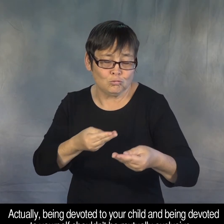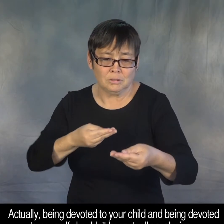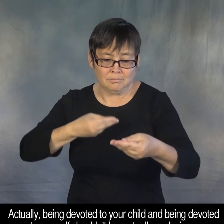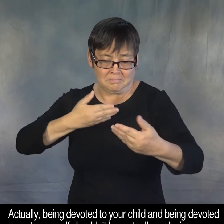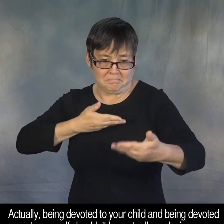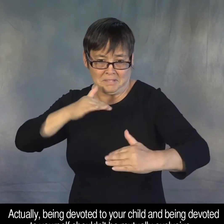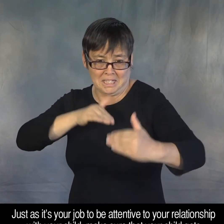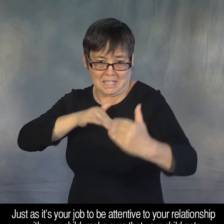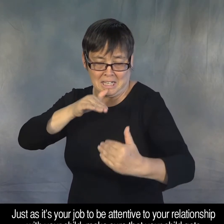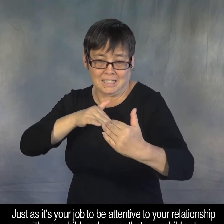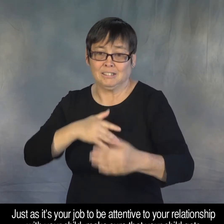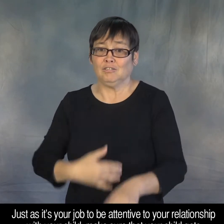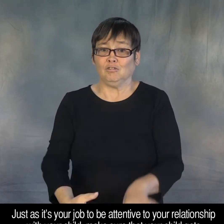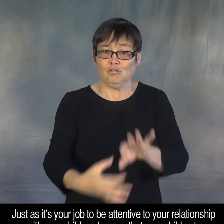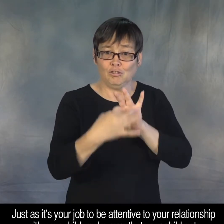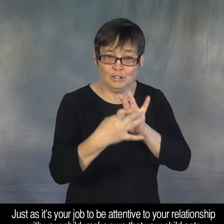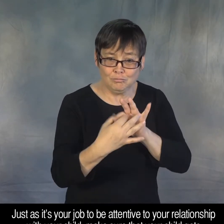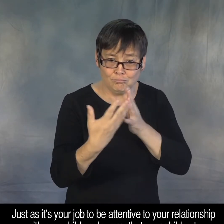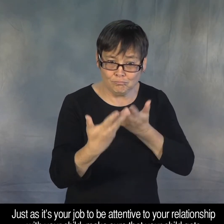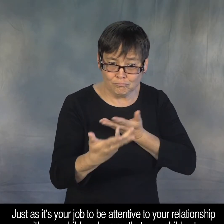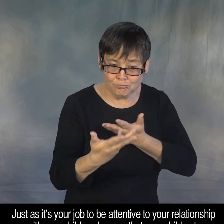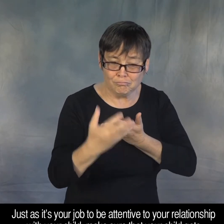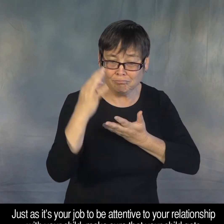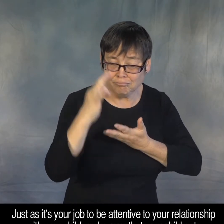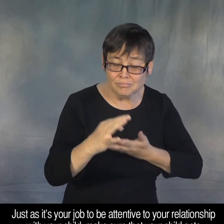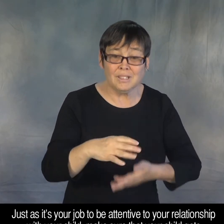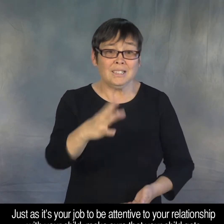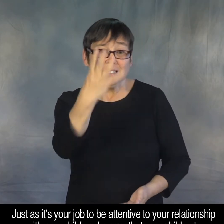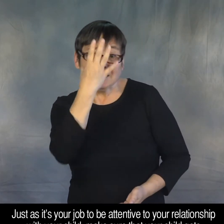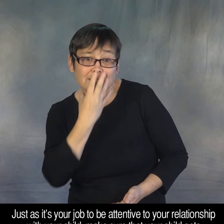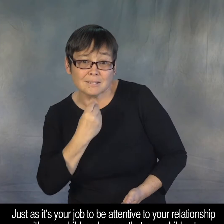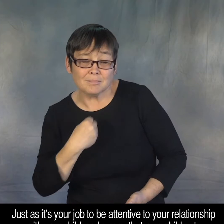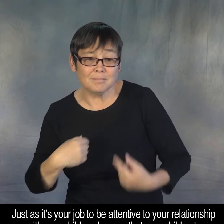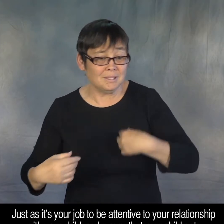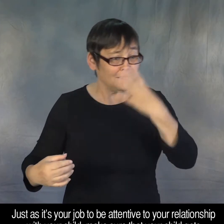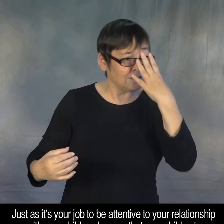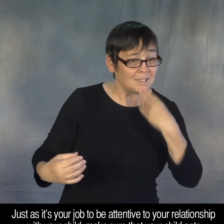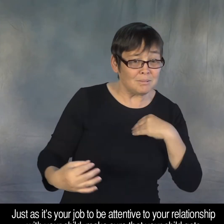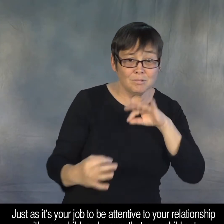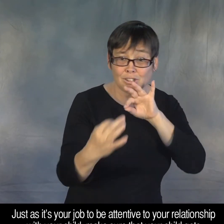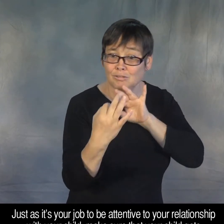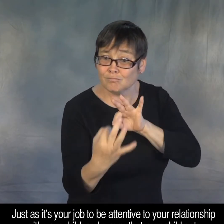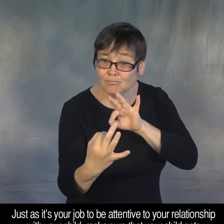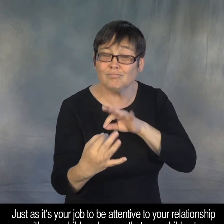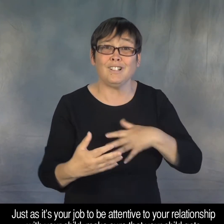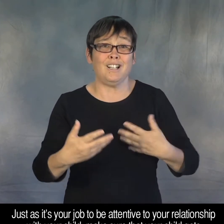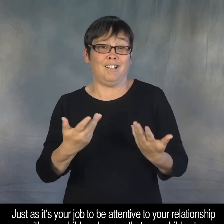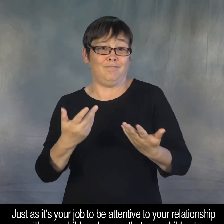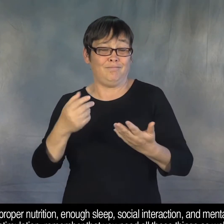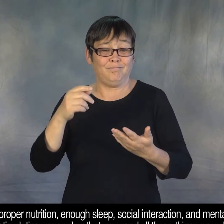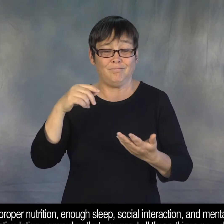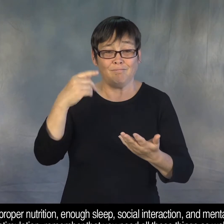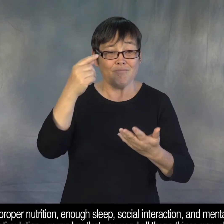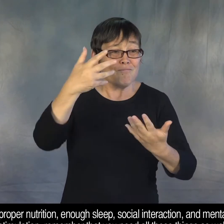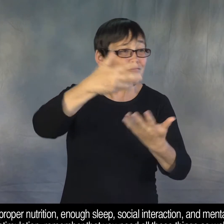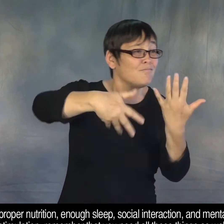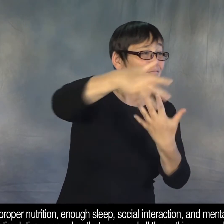exclusive. Just as it's your job to be attentive to your relationship with your child, make sure that your child gets proper nutrition,